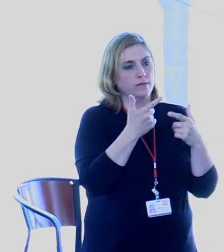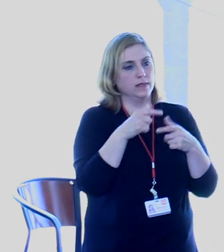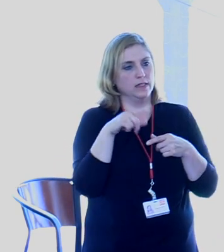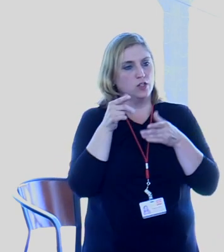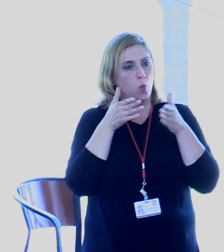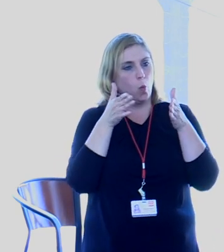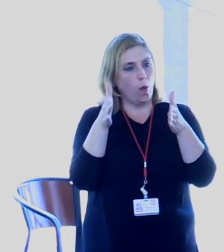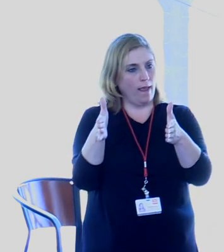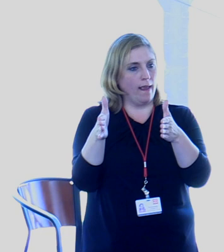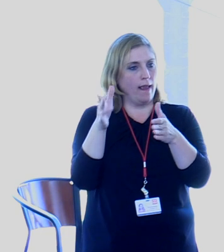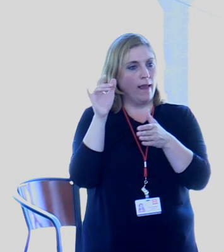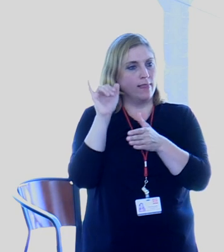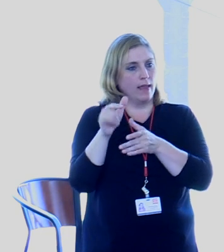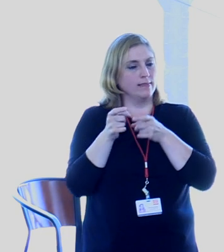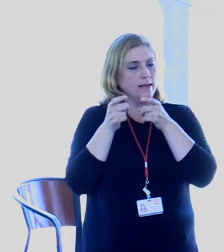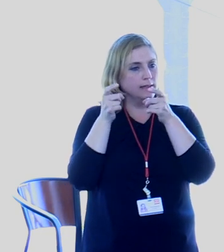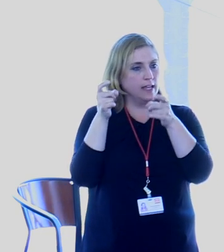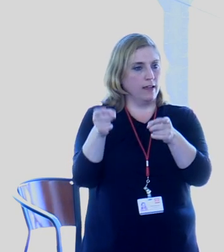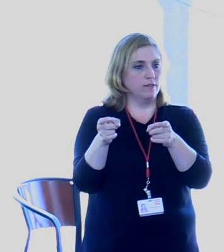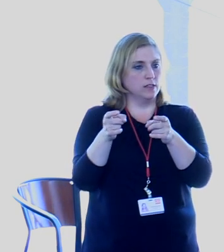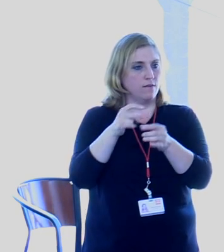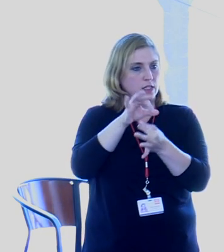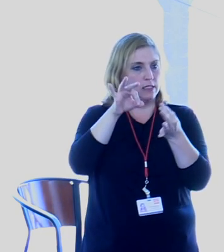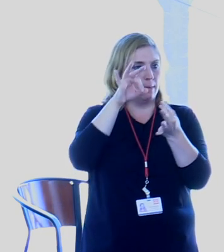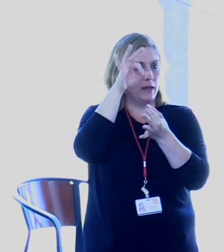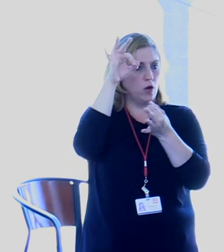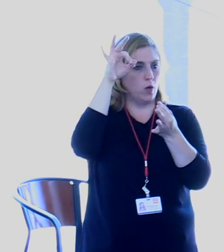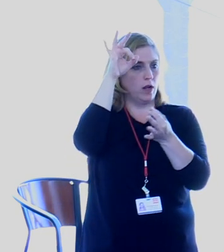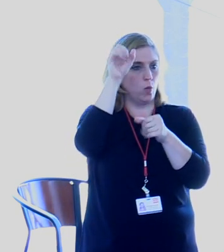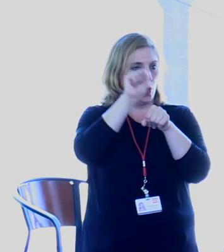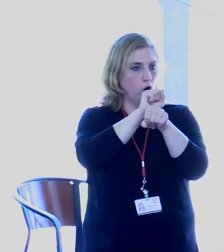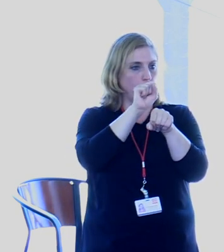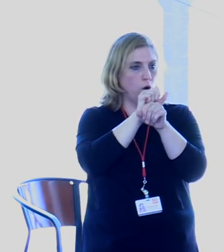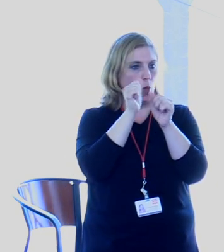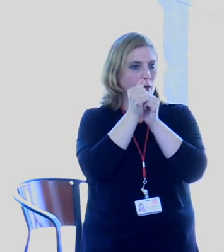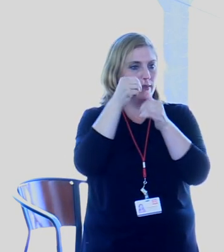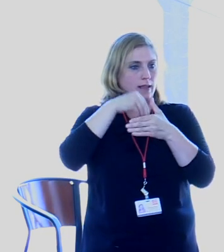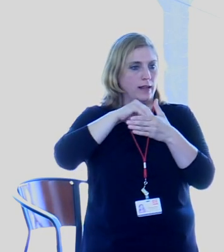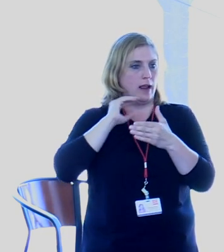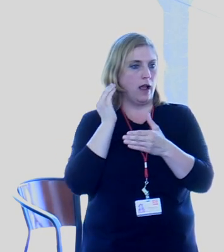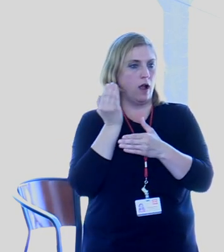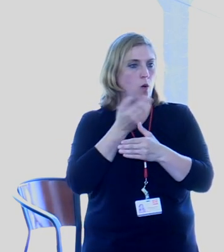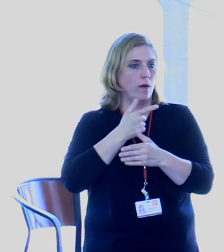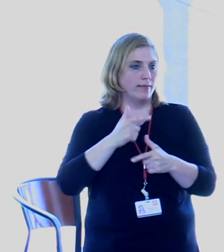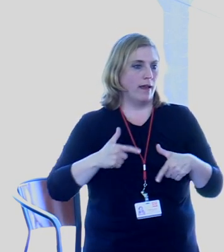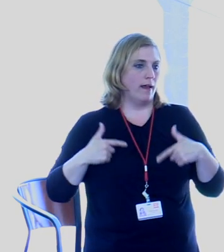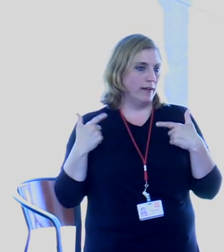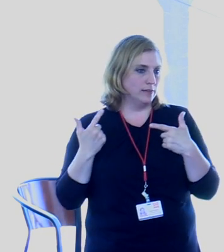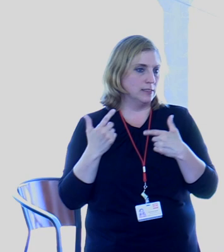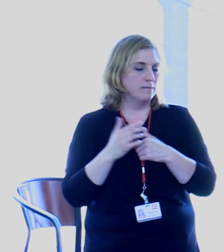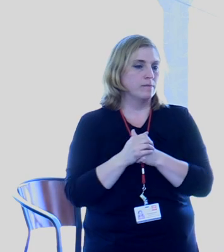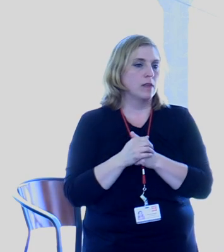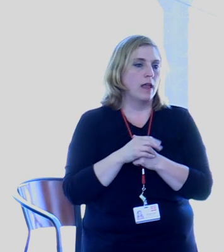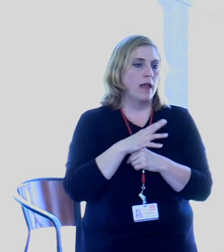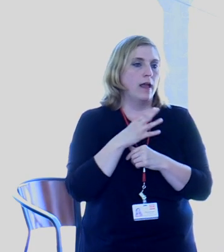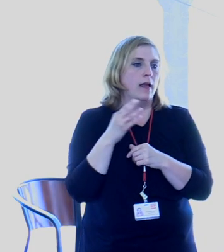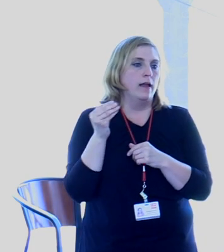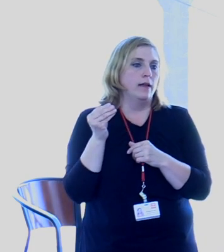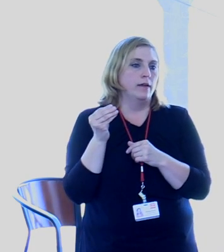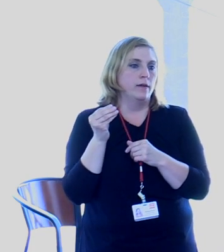This is the way that the gifts of the Spirit work within our lives.